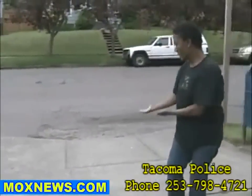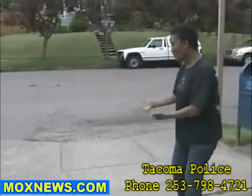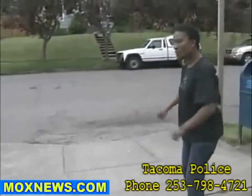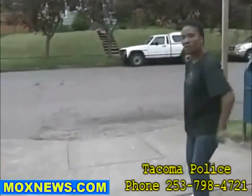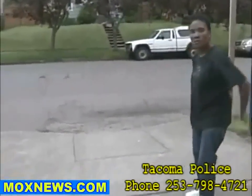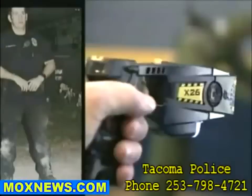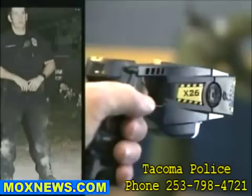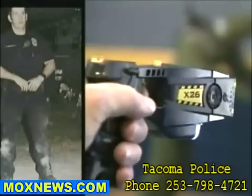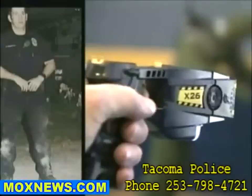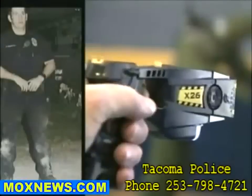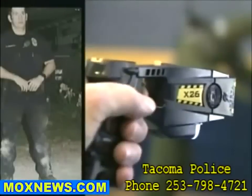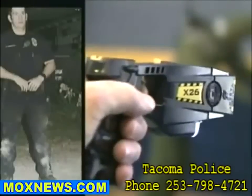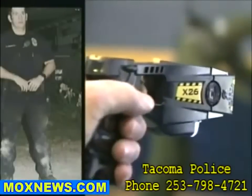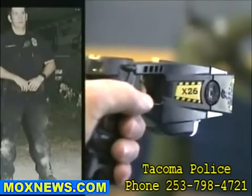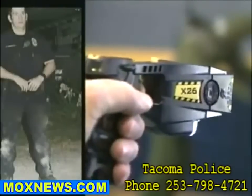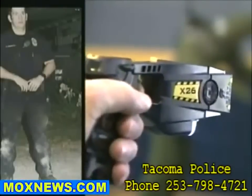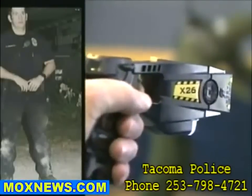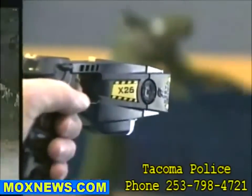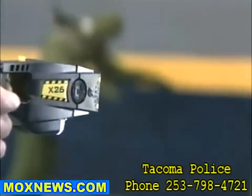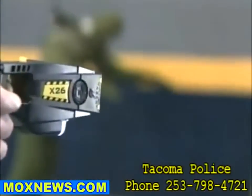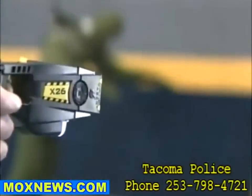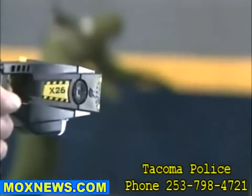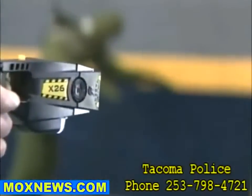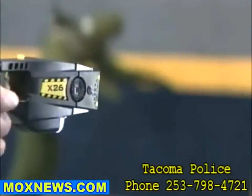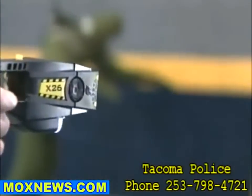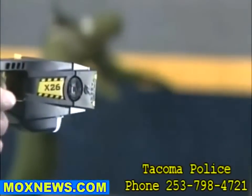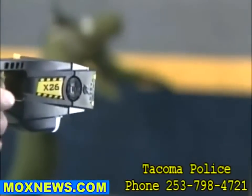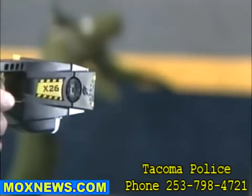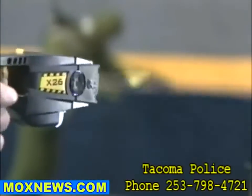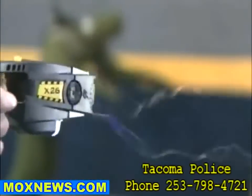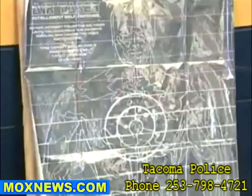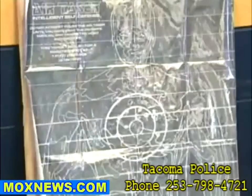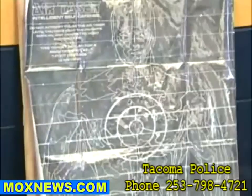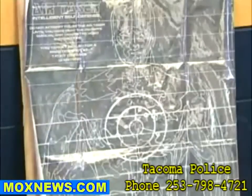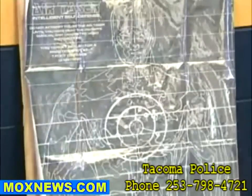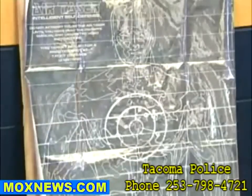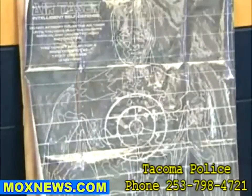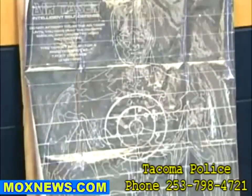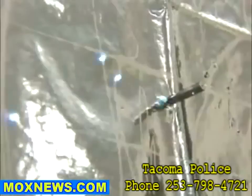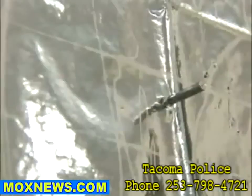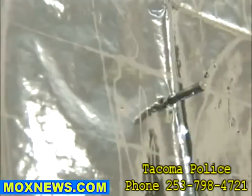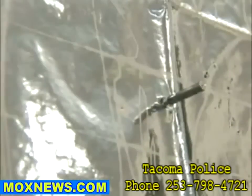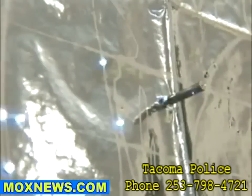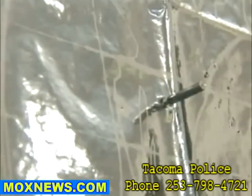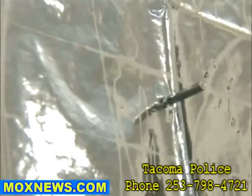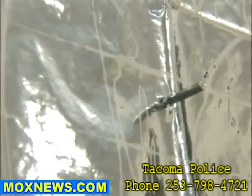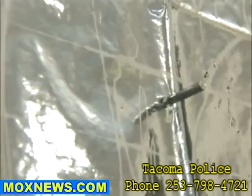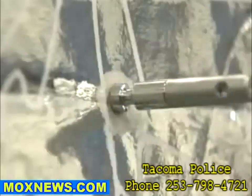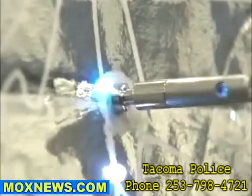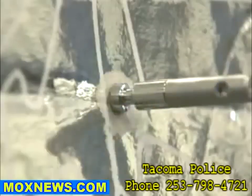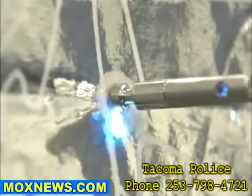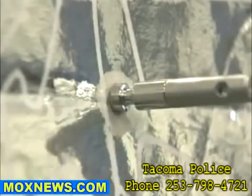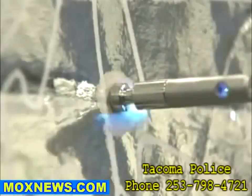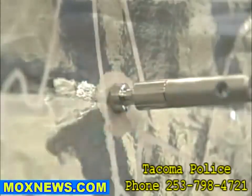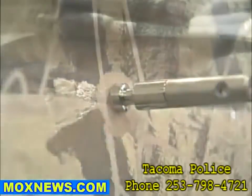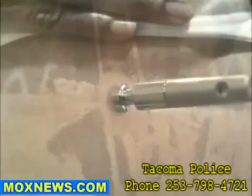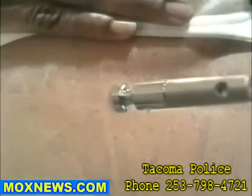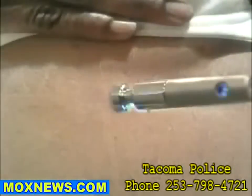meet police, Officer Kuskovich pulls out his taser and fires a two-barbed electric wire into